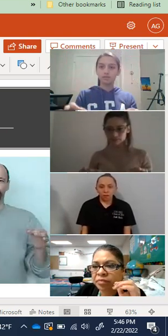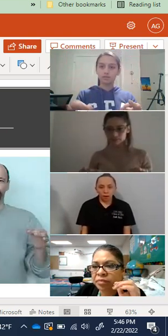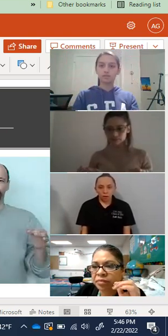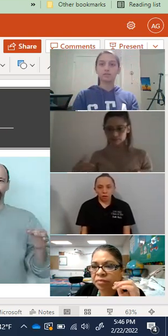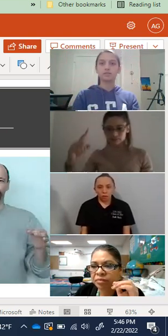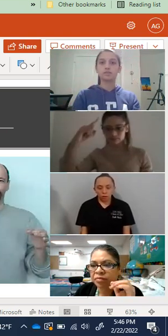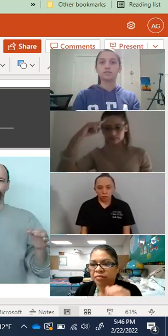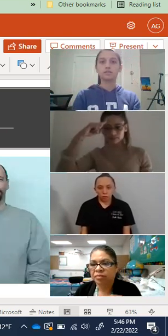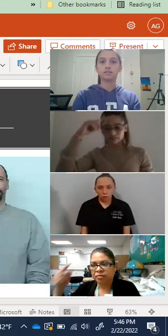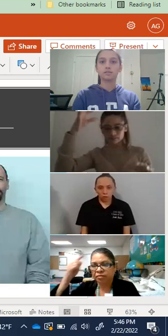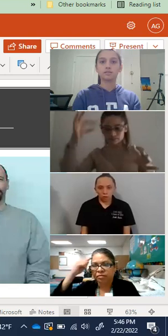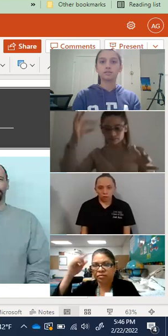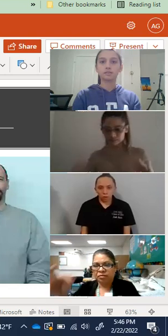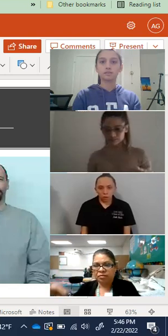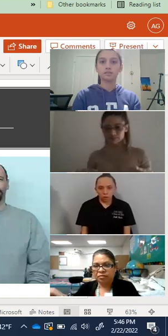This side.